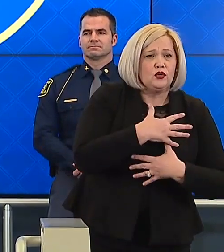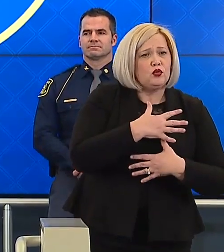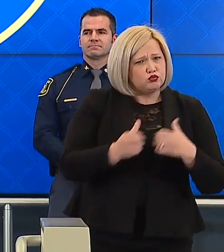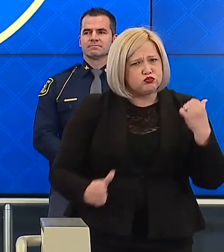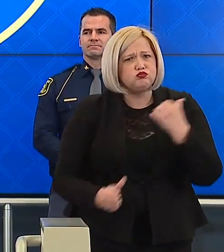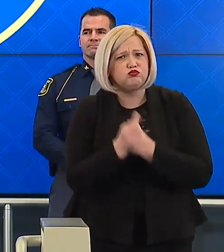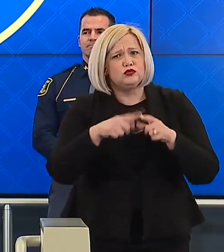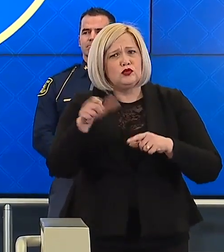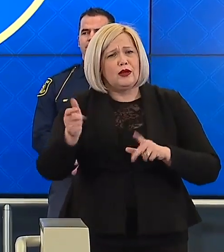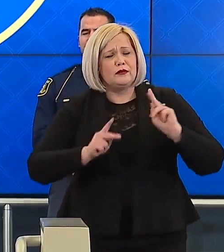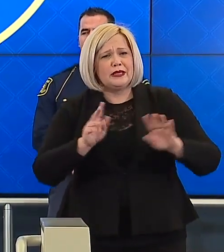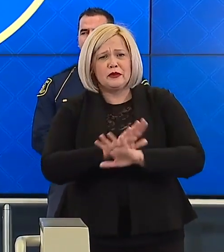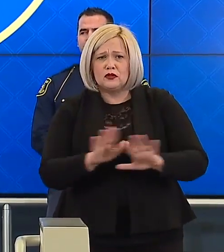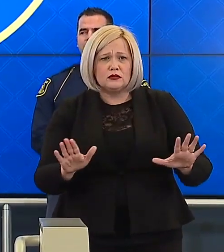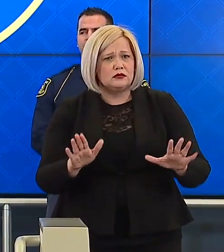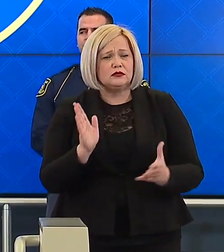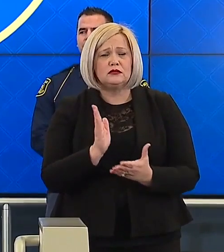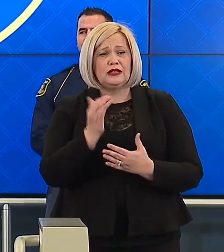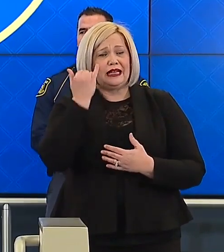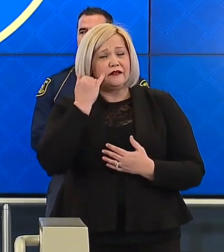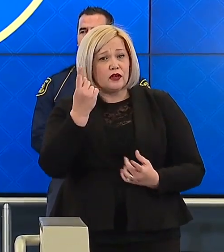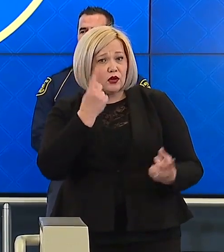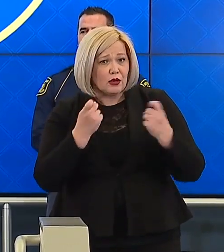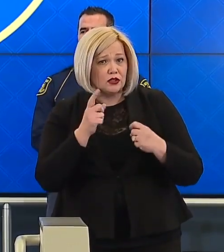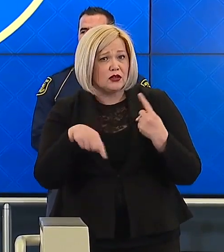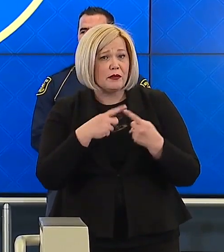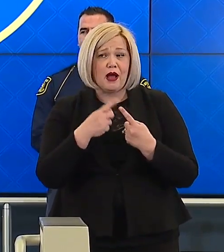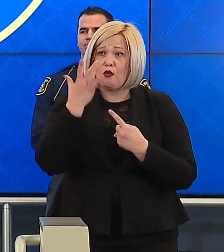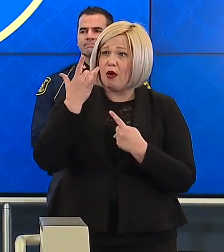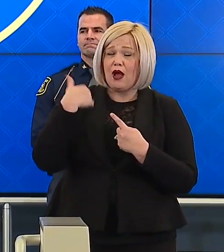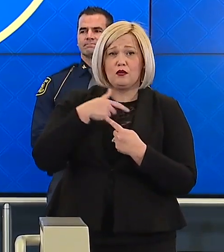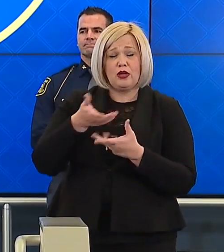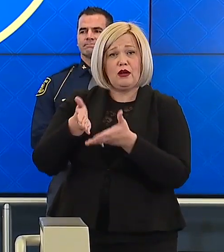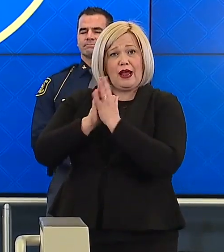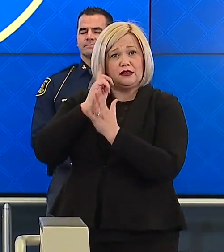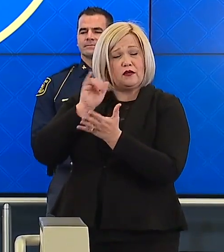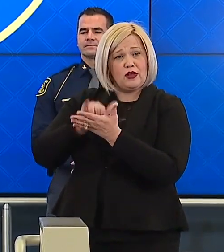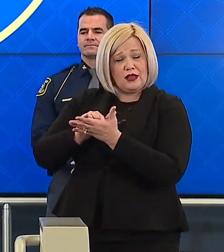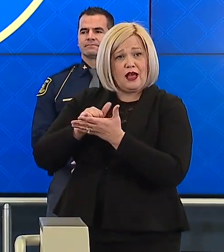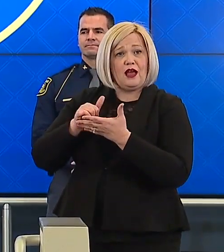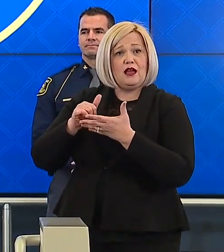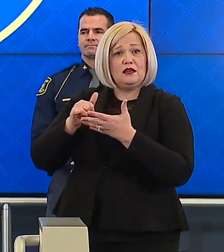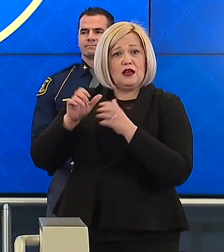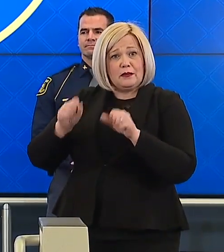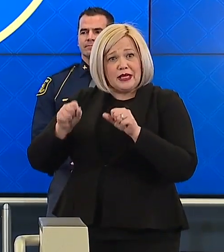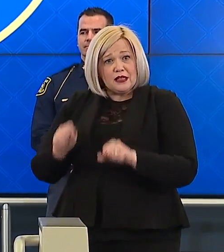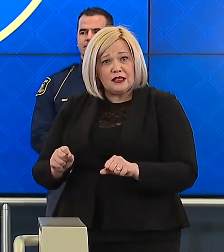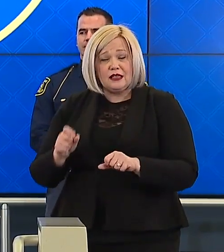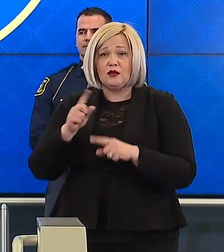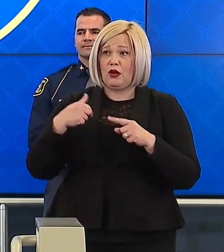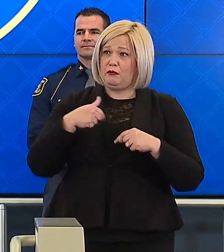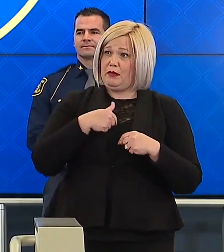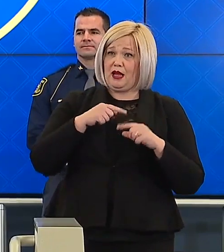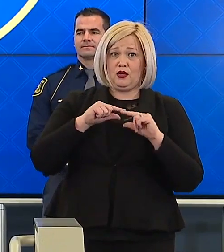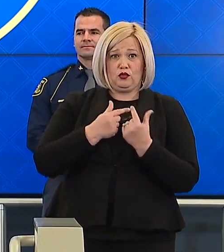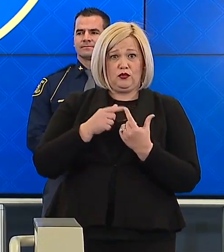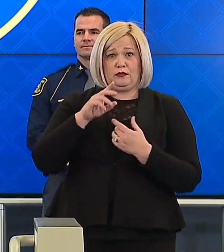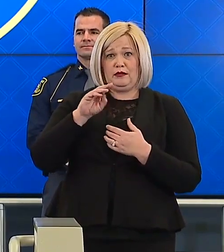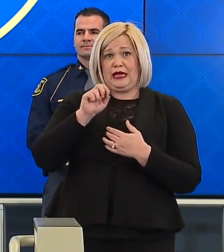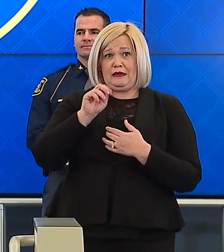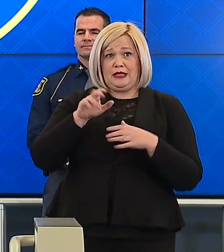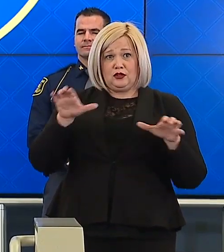information. If people have questions about what we are doing and what my administration has done to mitigate